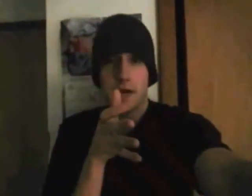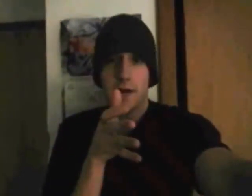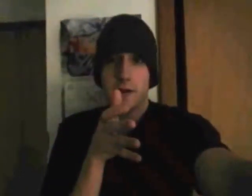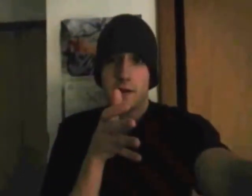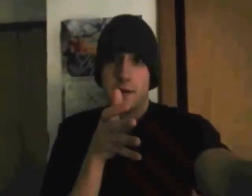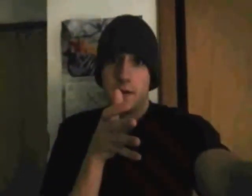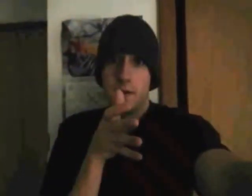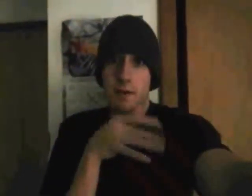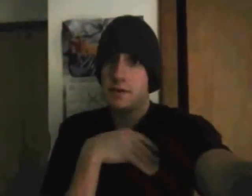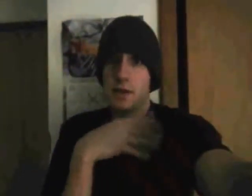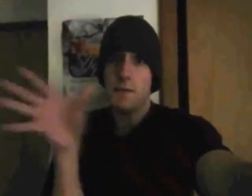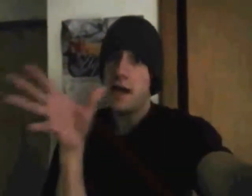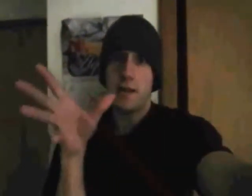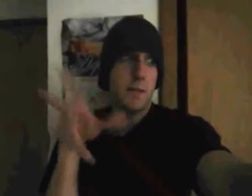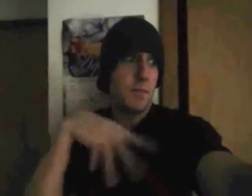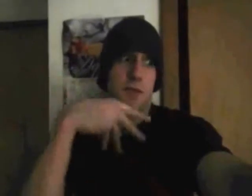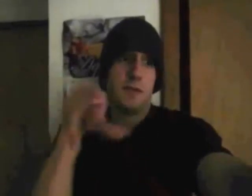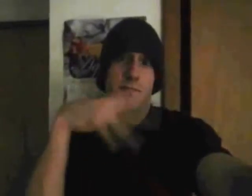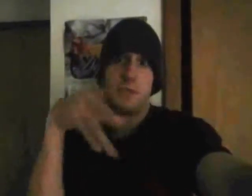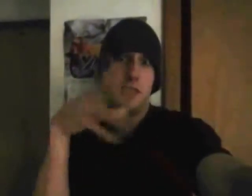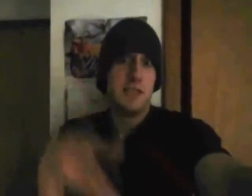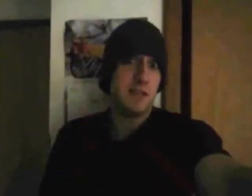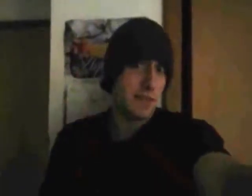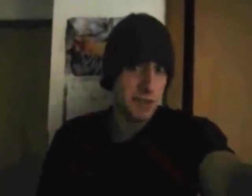it. Somehow they put this cheesy video